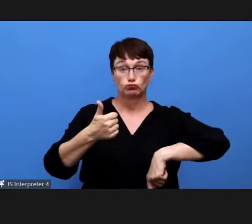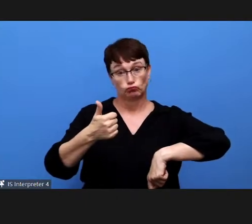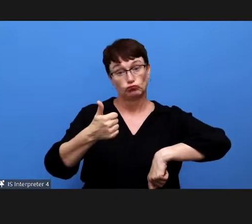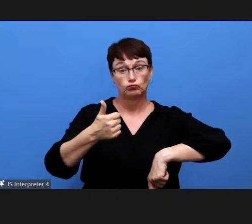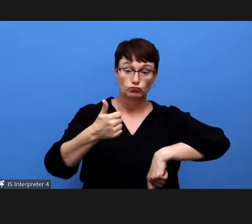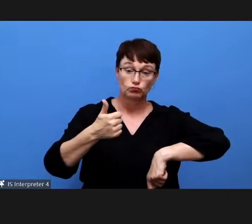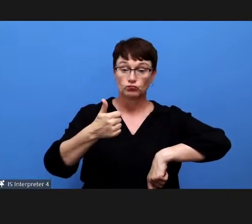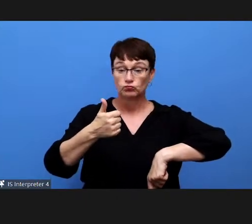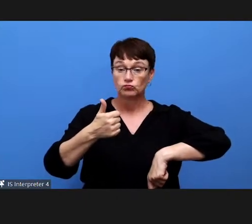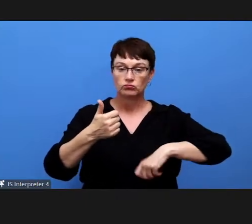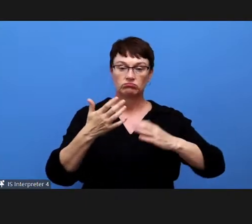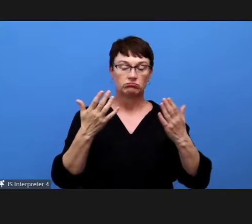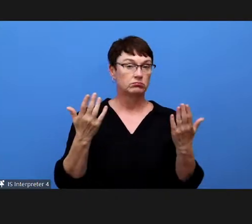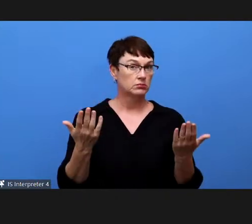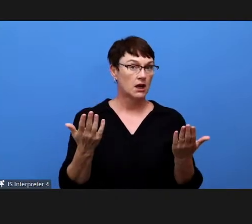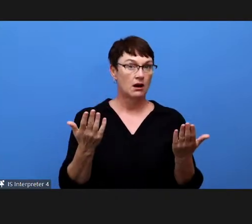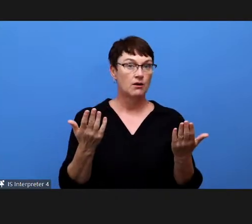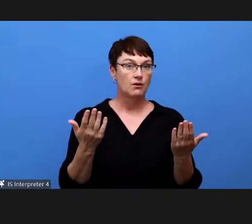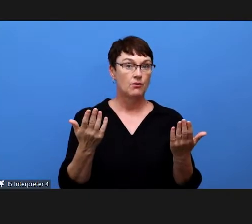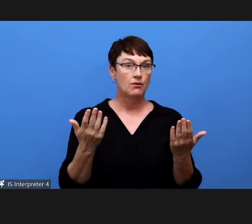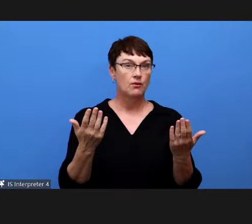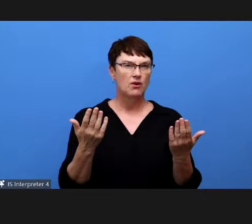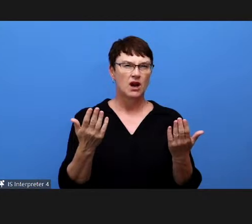I don't know, that lady over there.